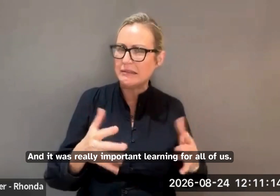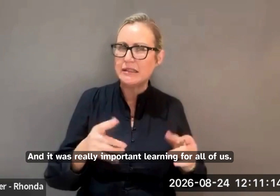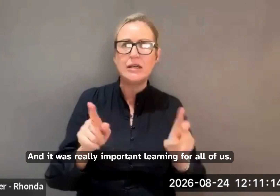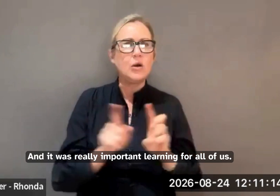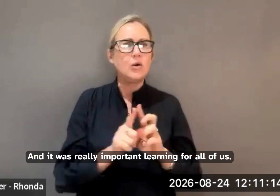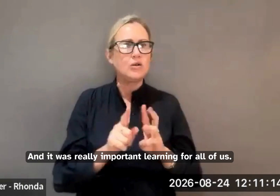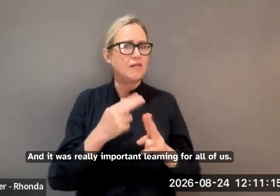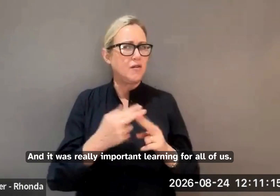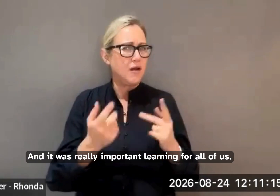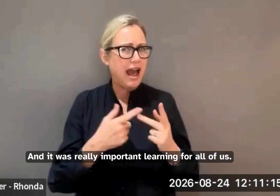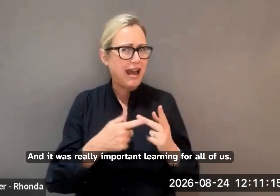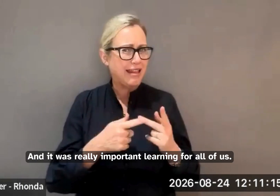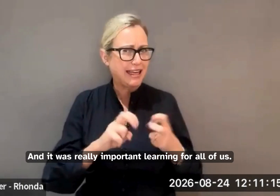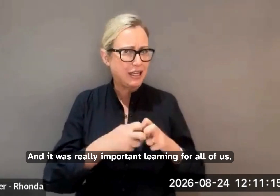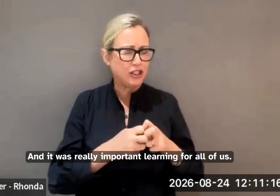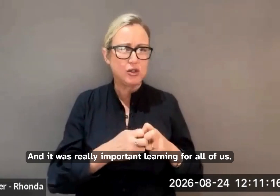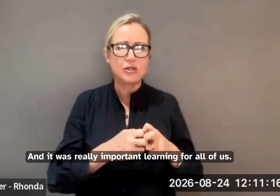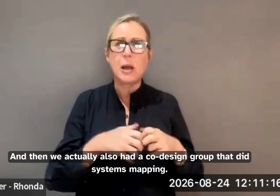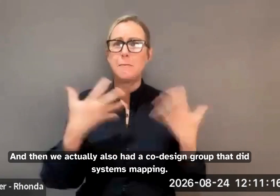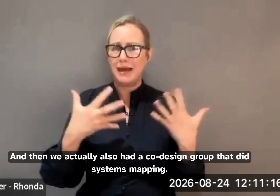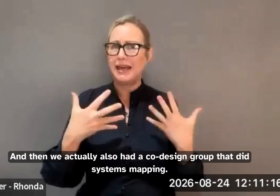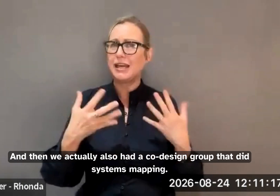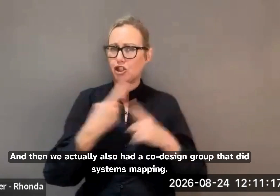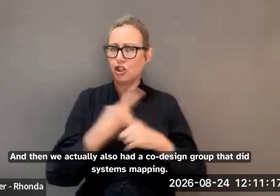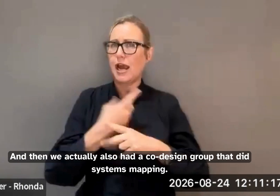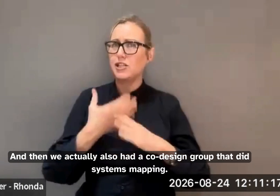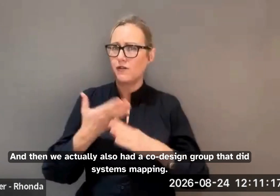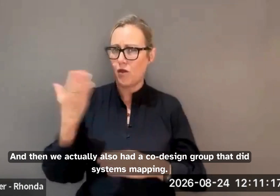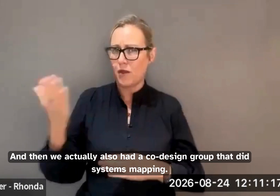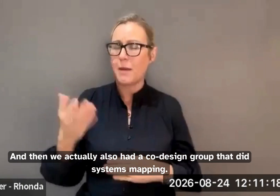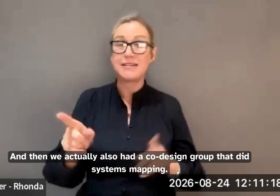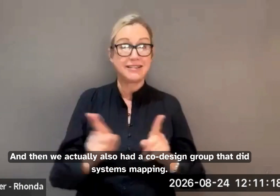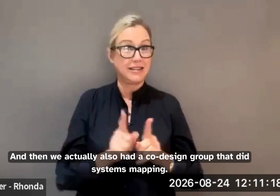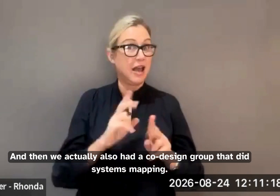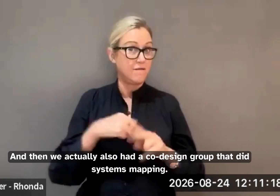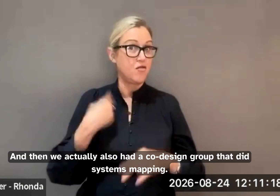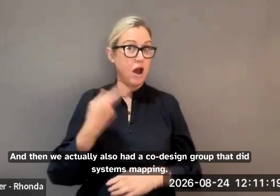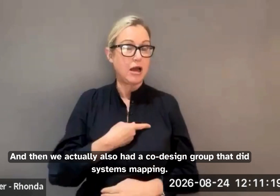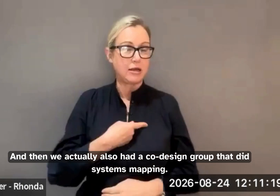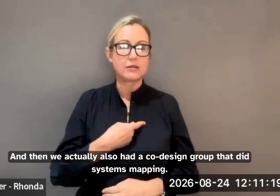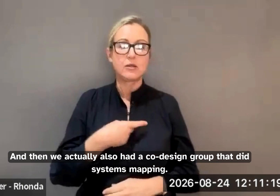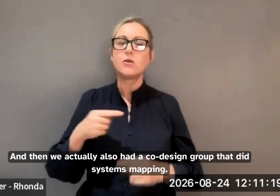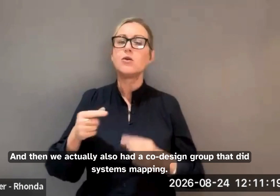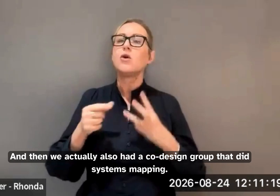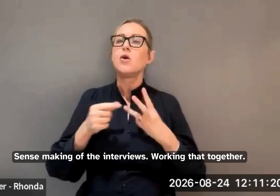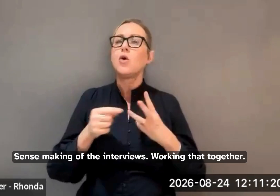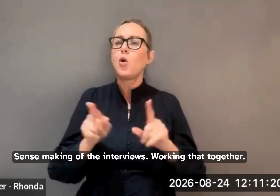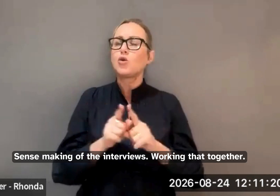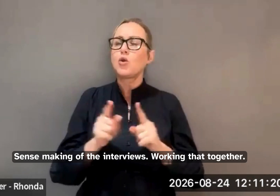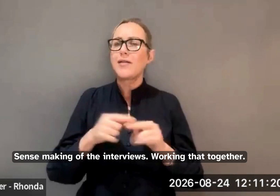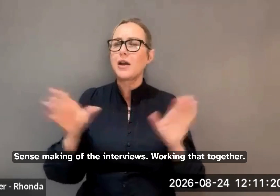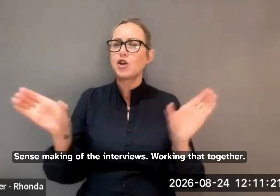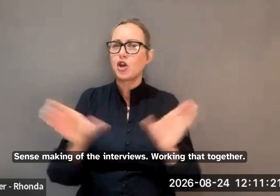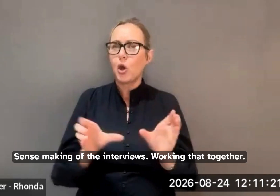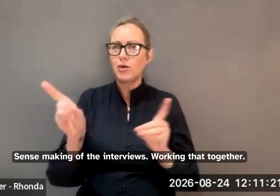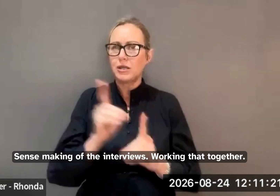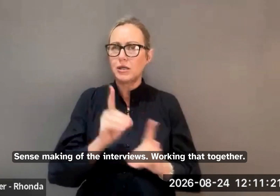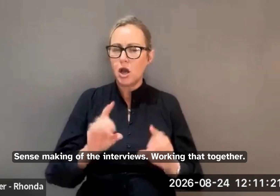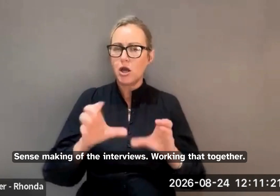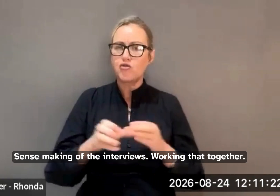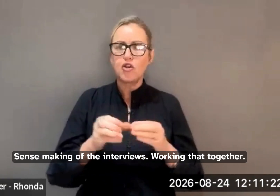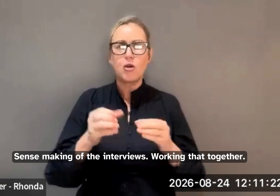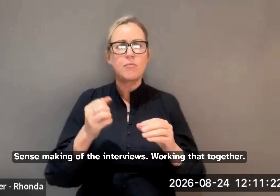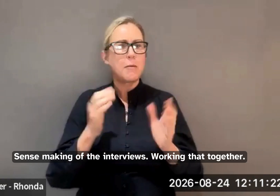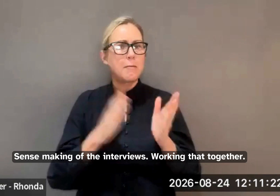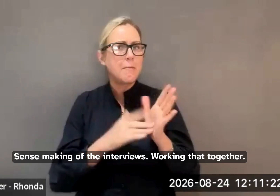and it was really important learning for all of us. And then we actually also had a co-design group that did systems mapping, sense making of